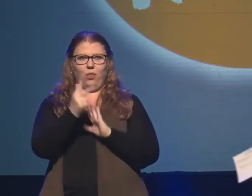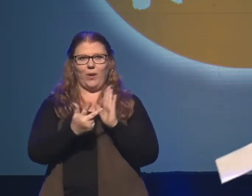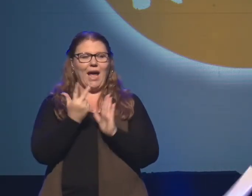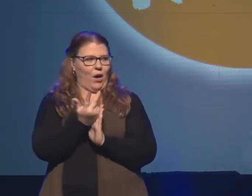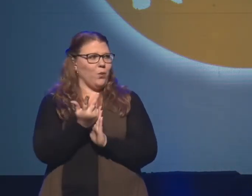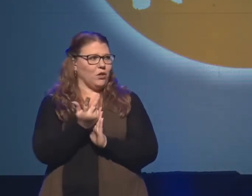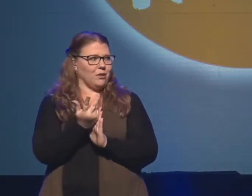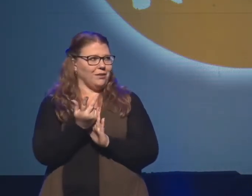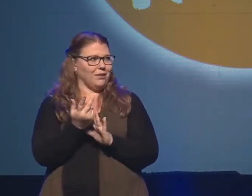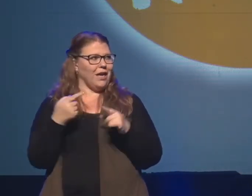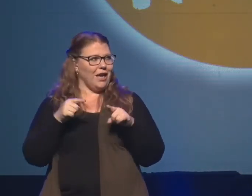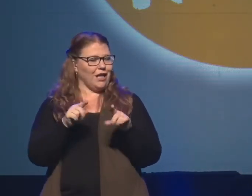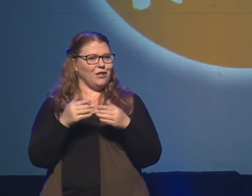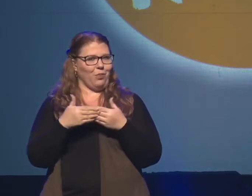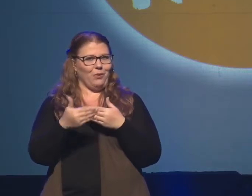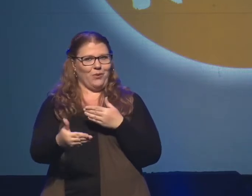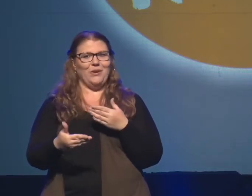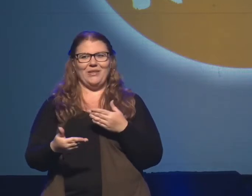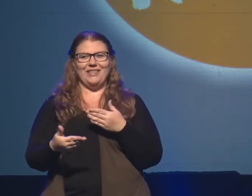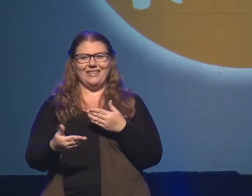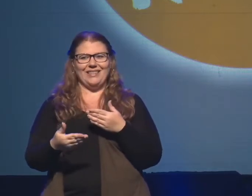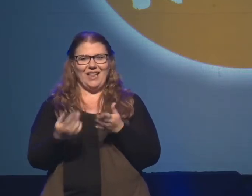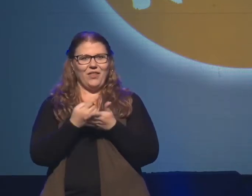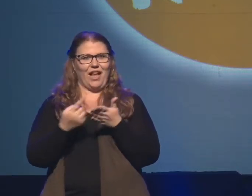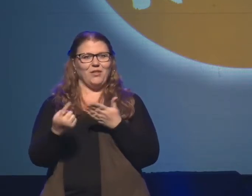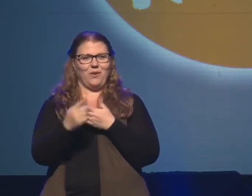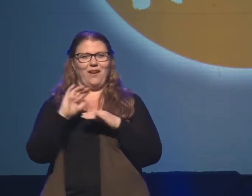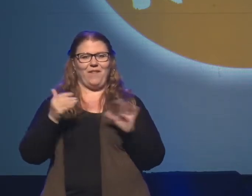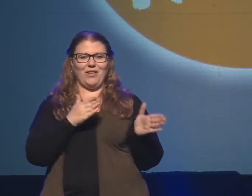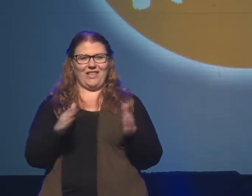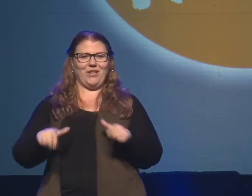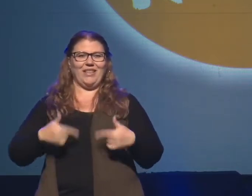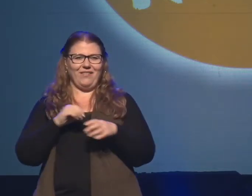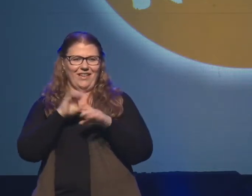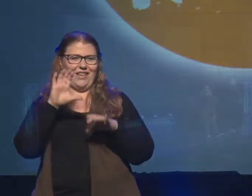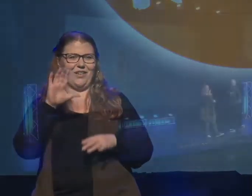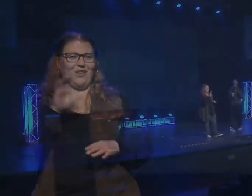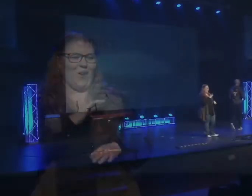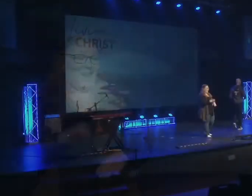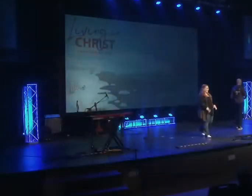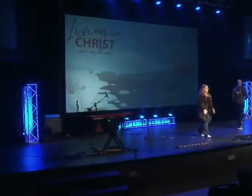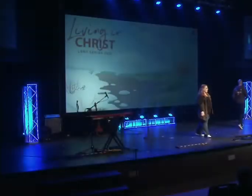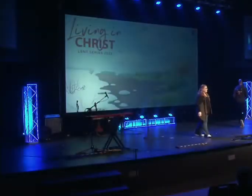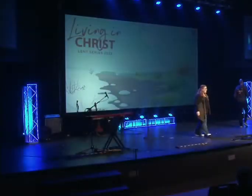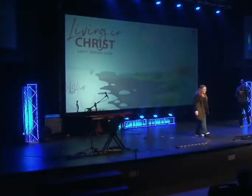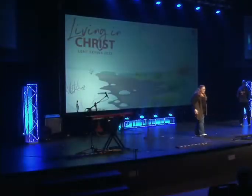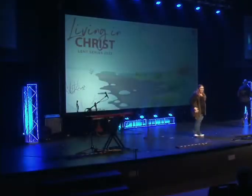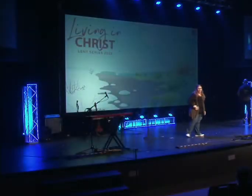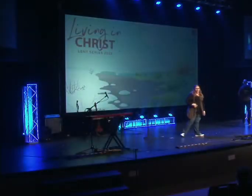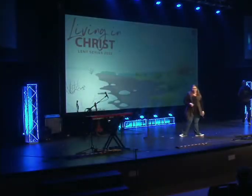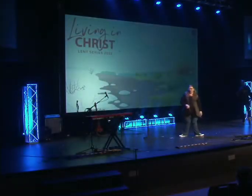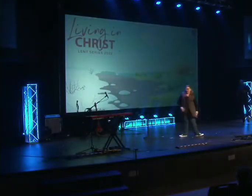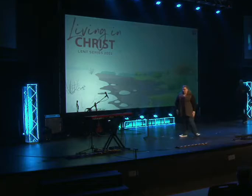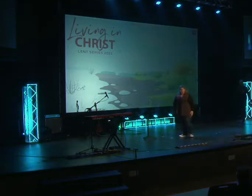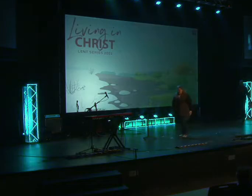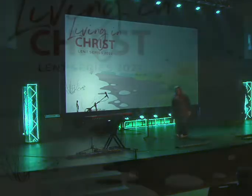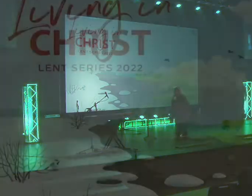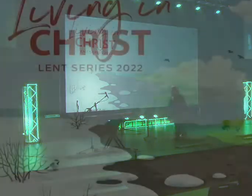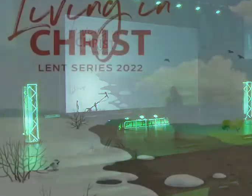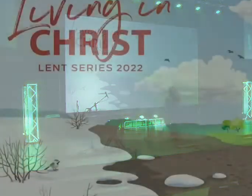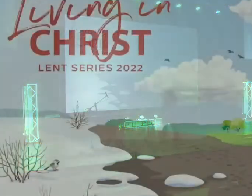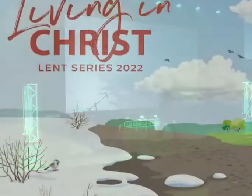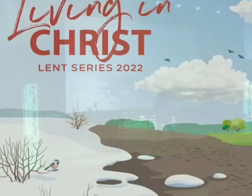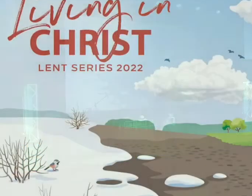3 hours, get us through this next week of our series, Living in Christ.